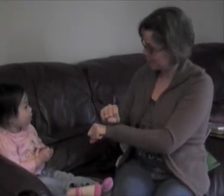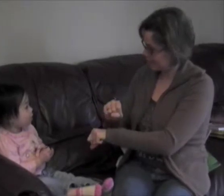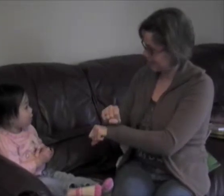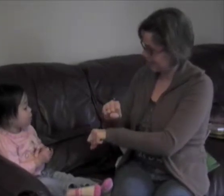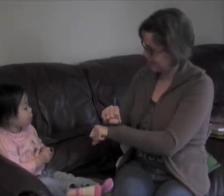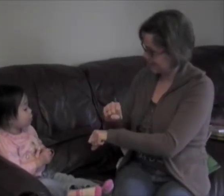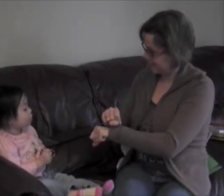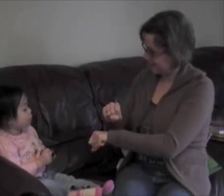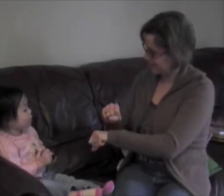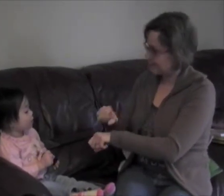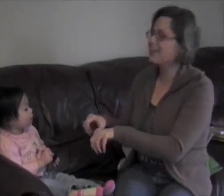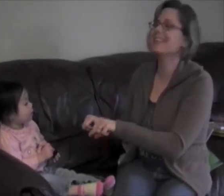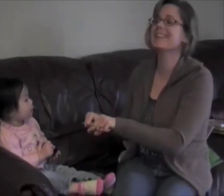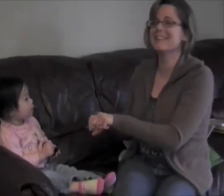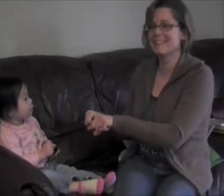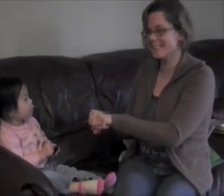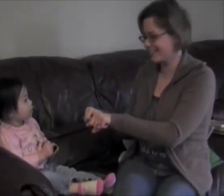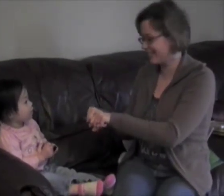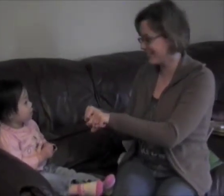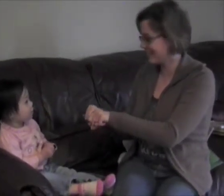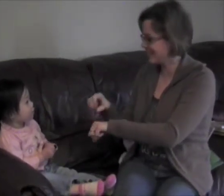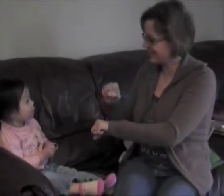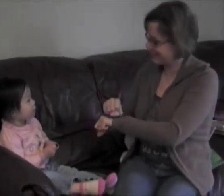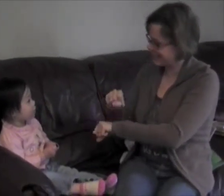this? Shoe. This is shoe. What's this?